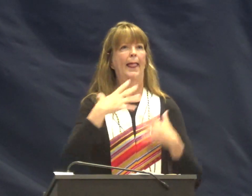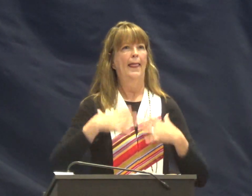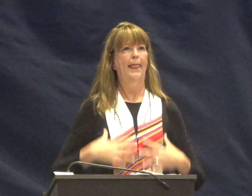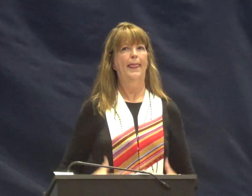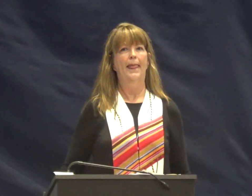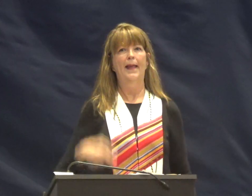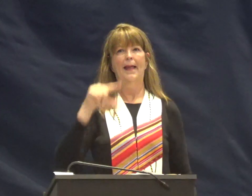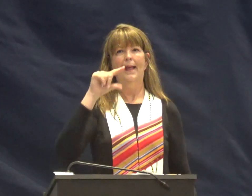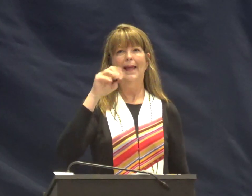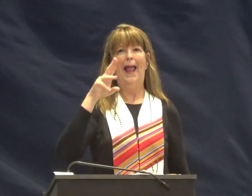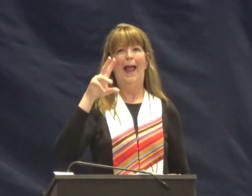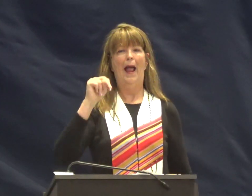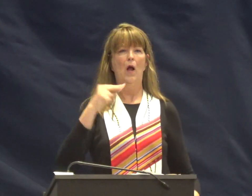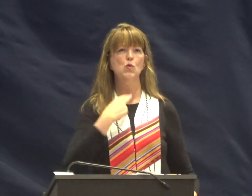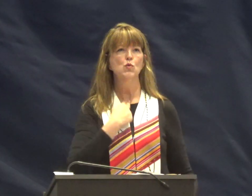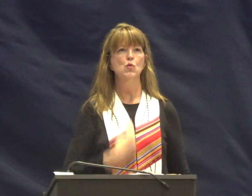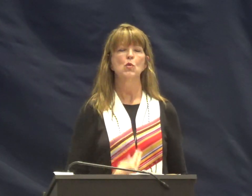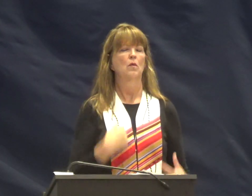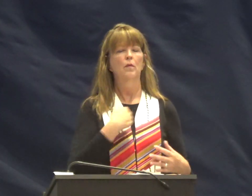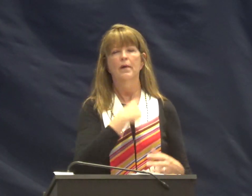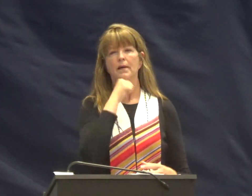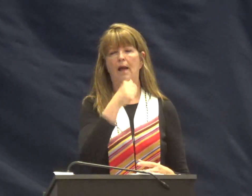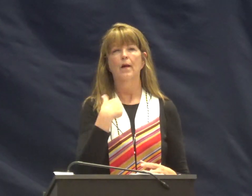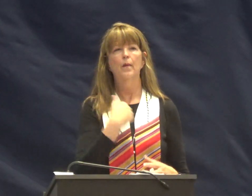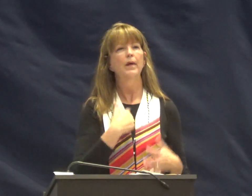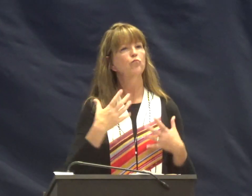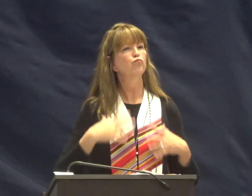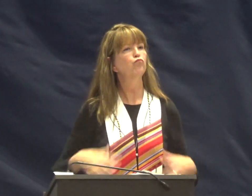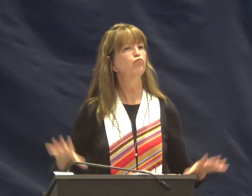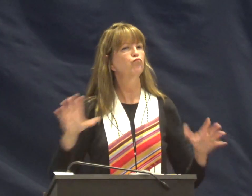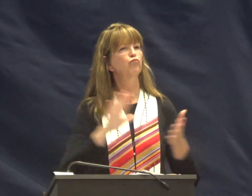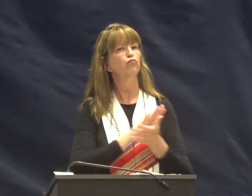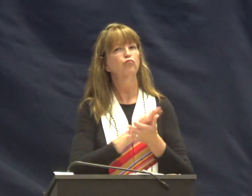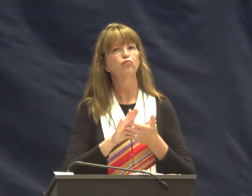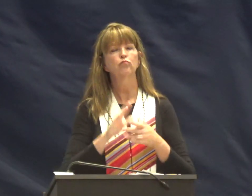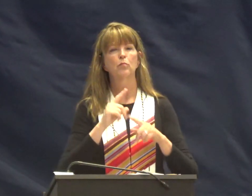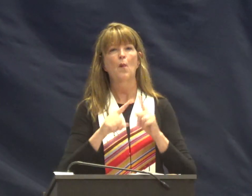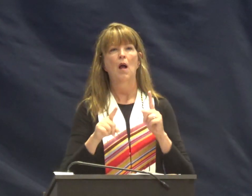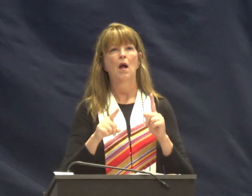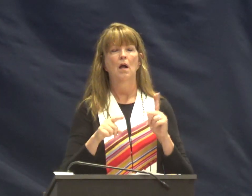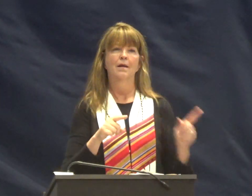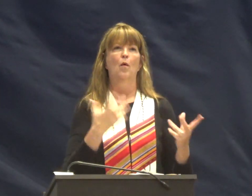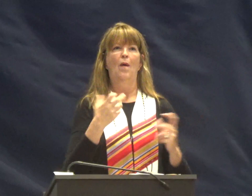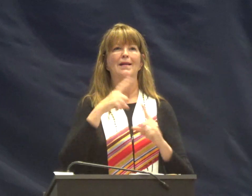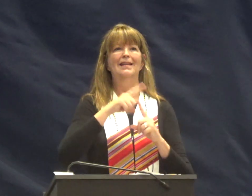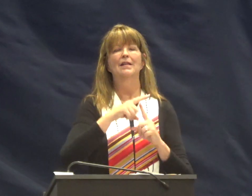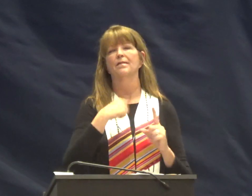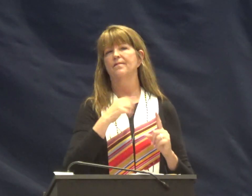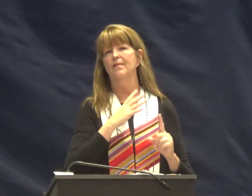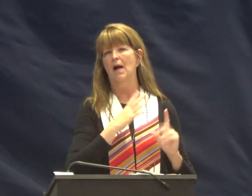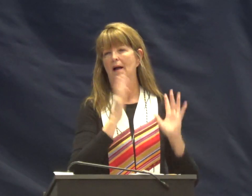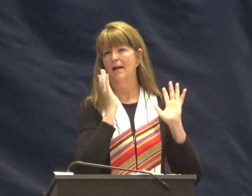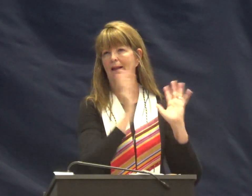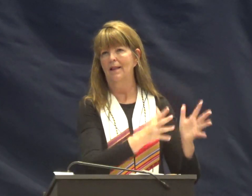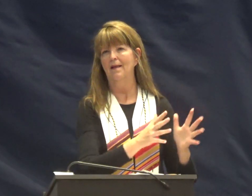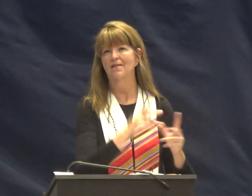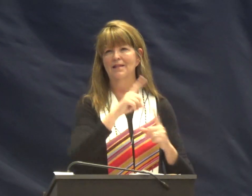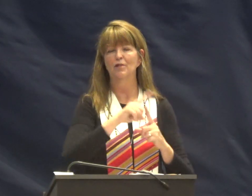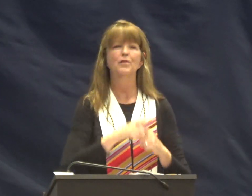fairly well dressed for that. Now, we didn't have gowns or suits and ties, but we had nice clothing. However, the boys wanted to wear their new